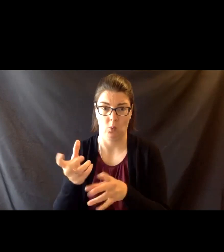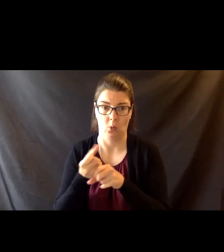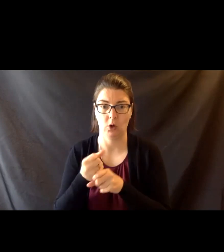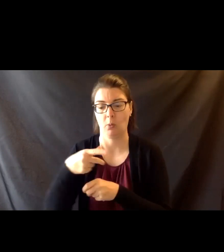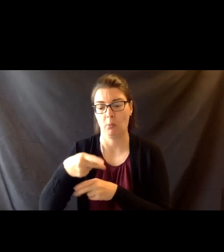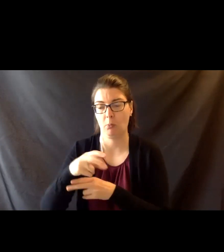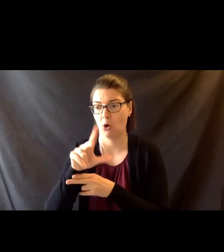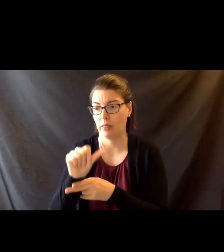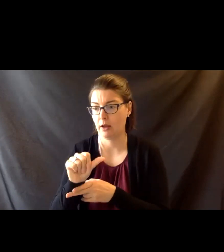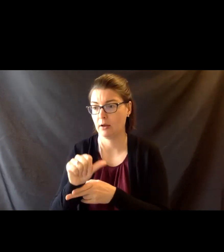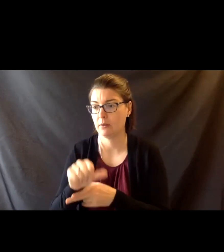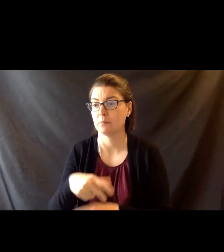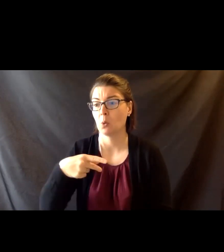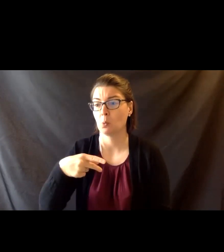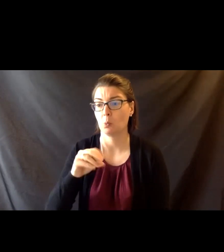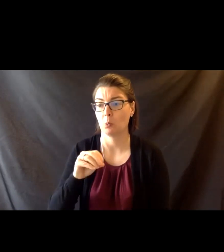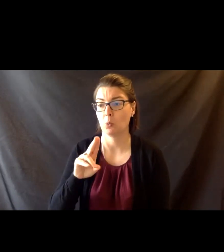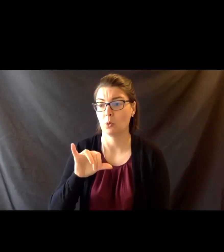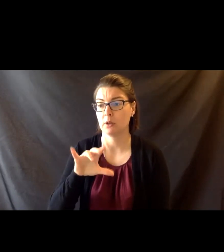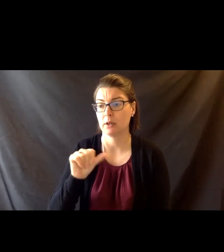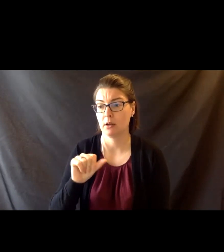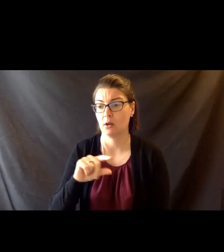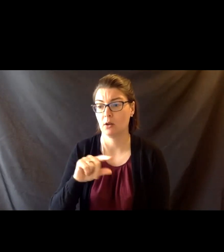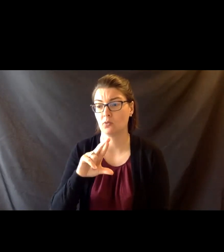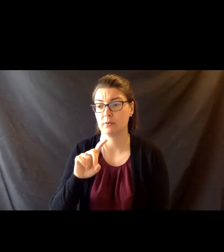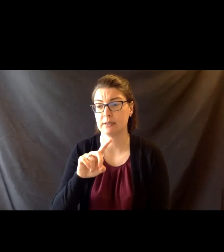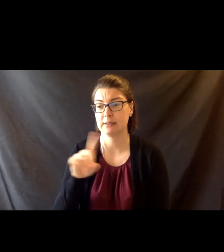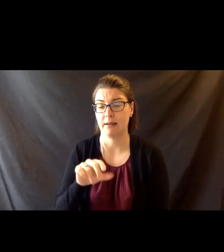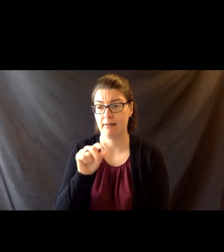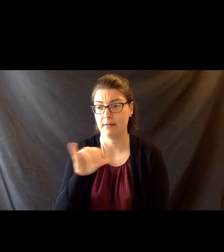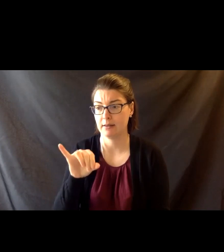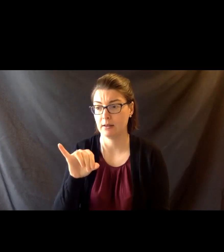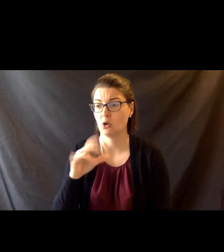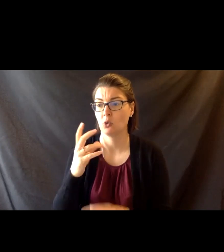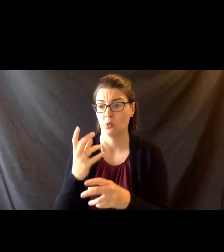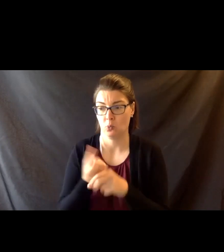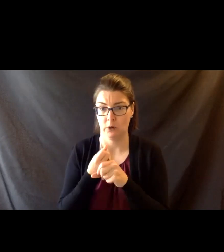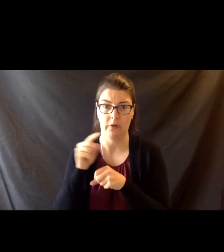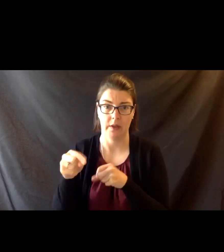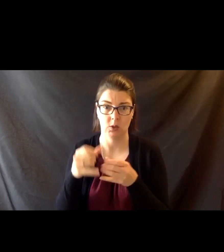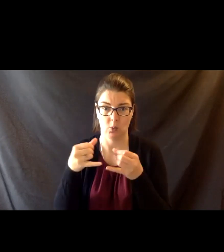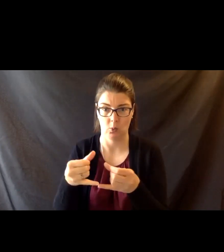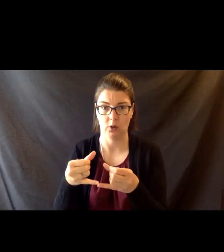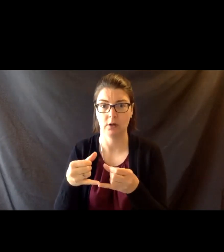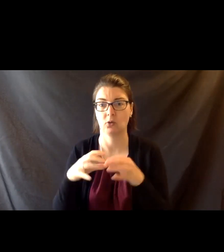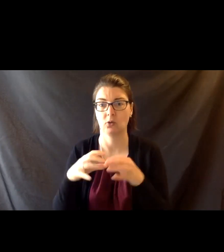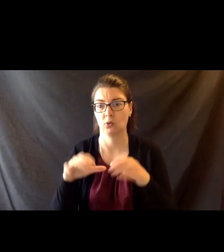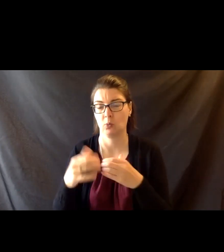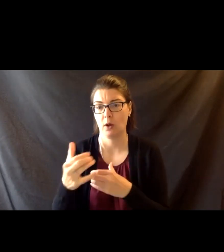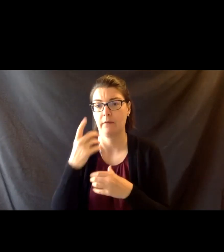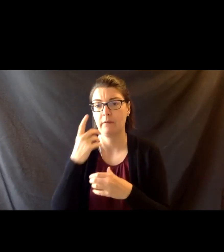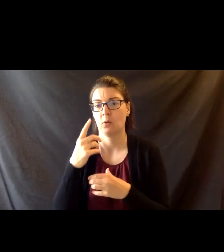Pooya Rezaei, the Sohn School of Engineering, is a recipient of the PERLA Award, Cluster 1,